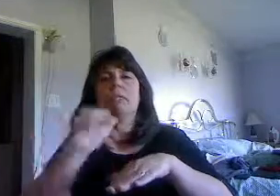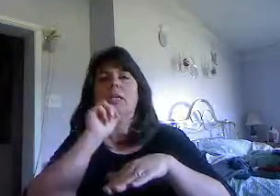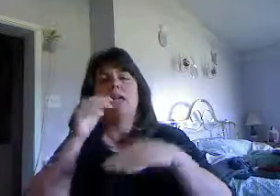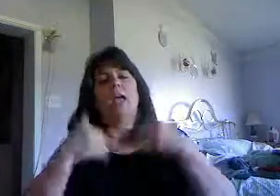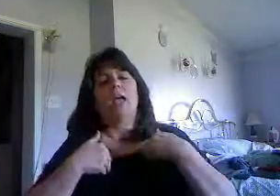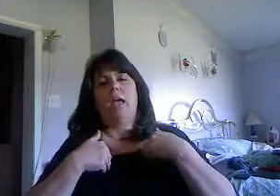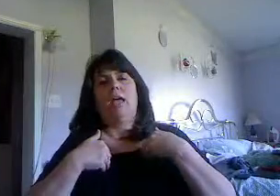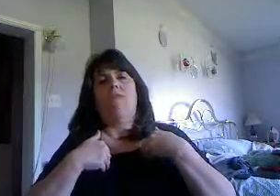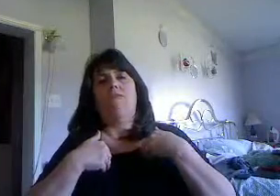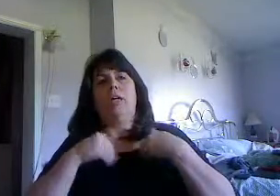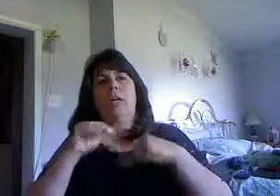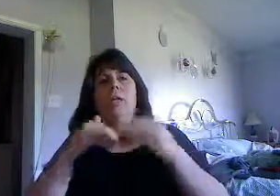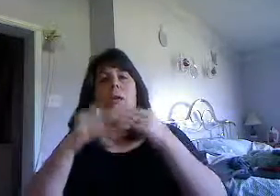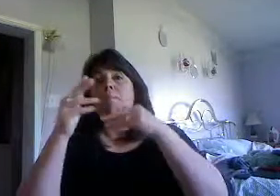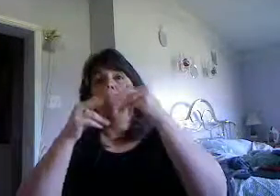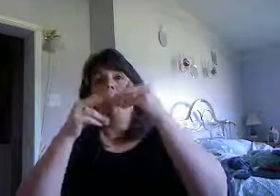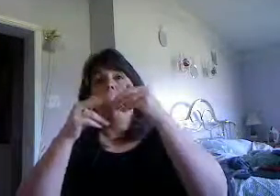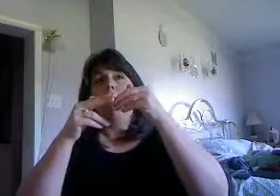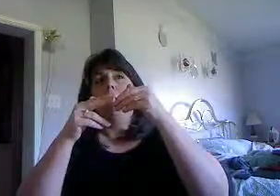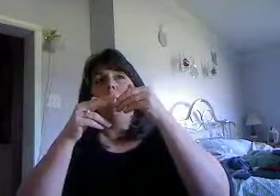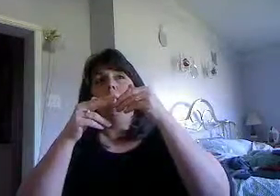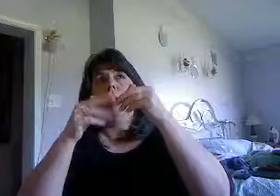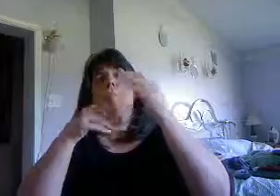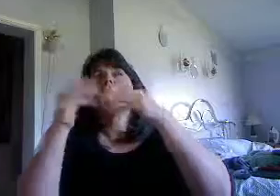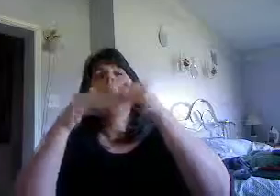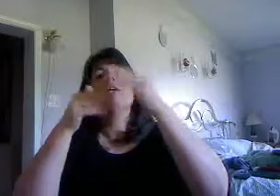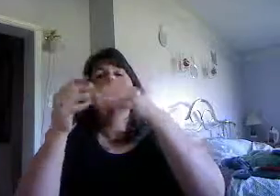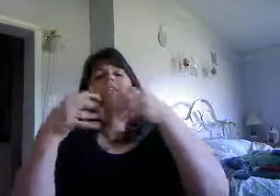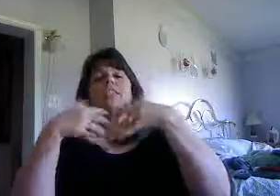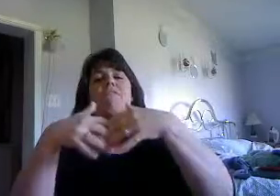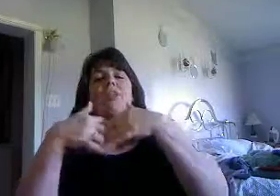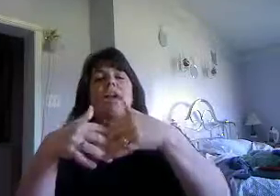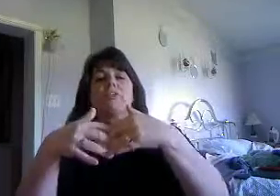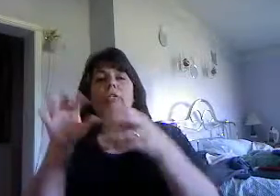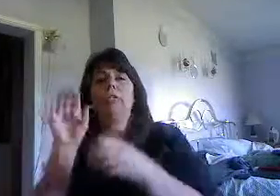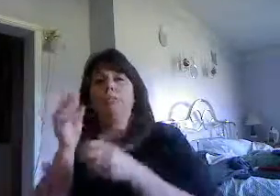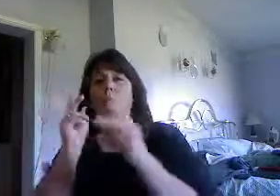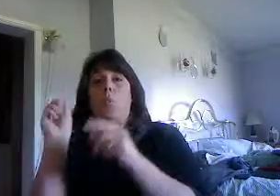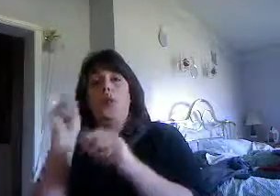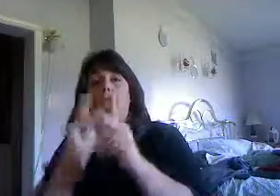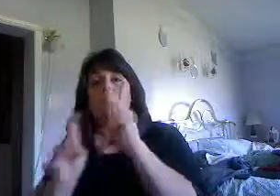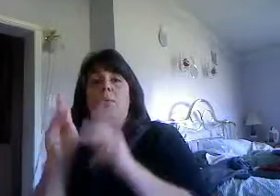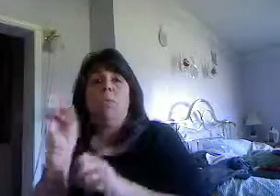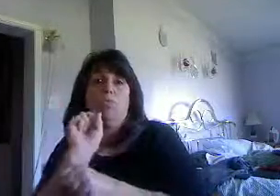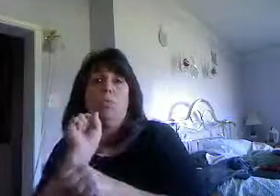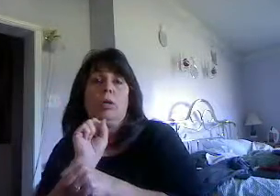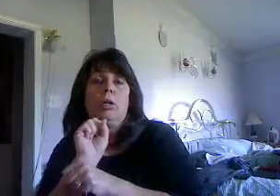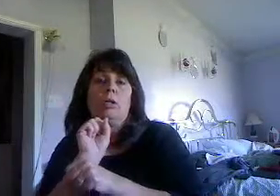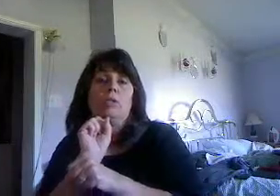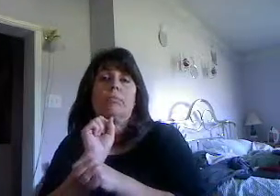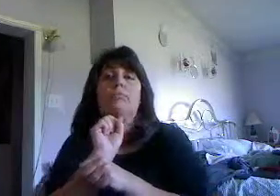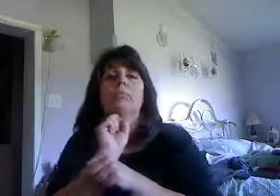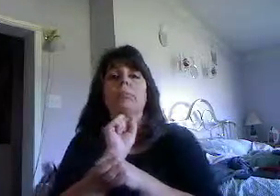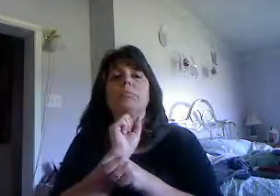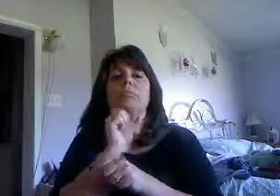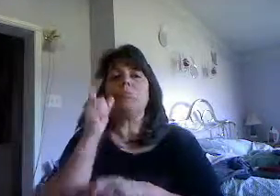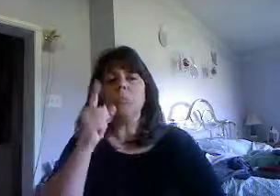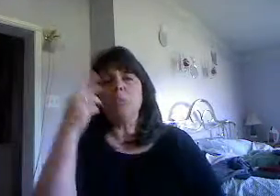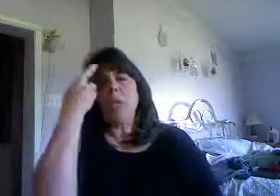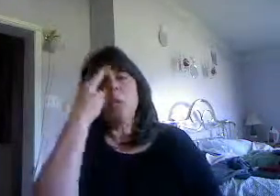also a number of reasons for the out movement or out migration of manufacturing. One reason is that plants